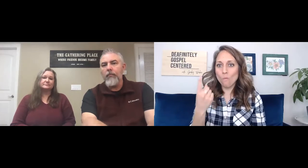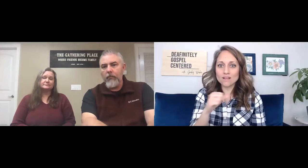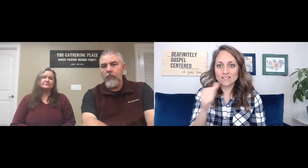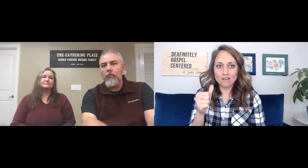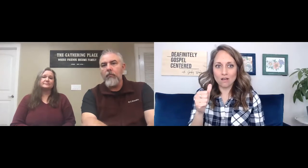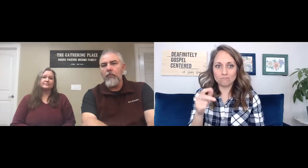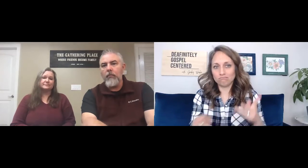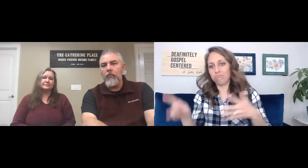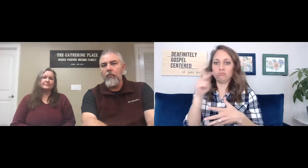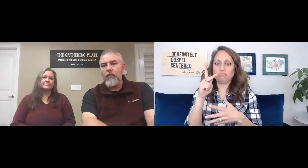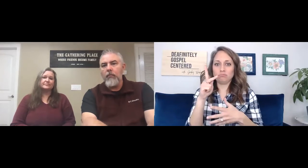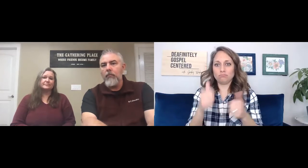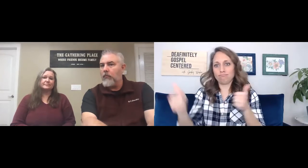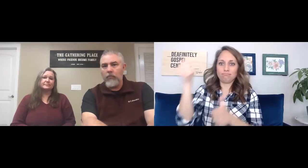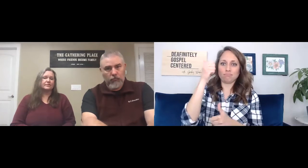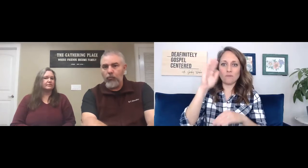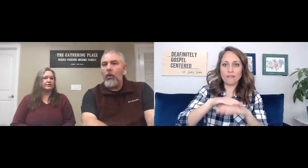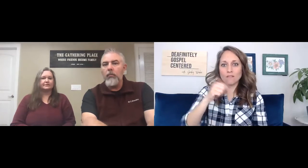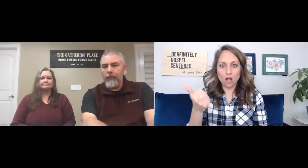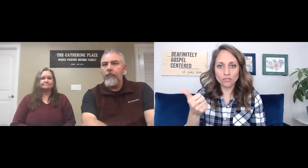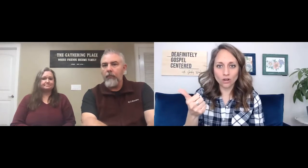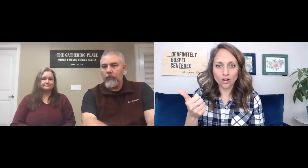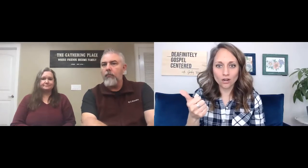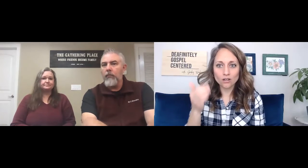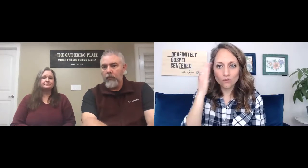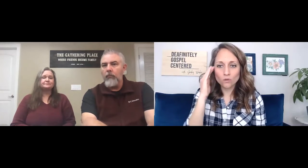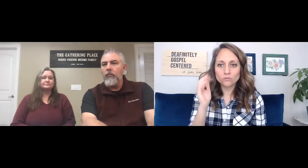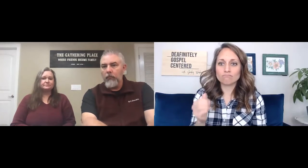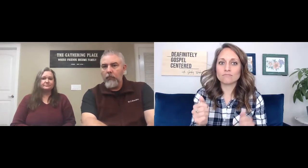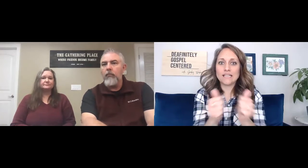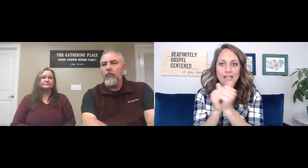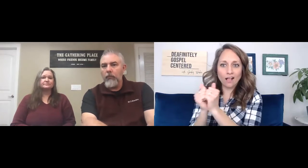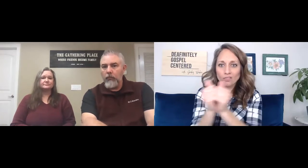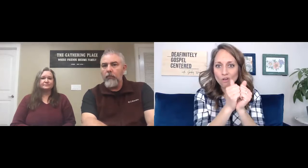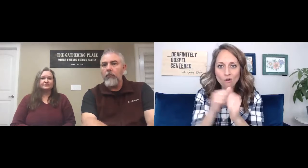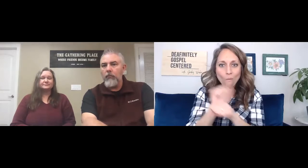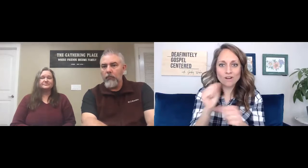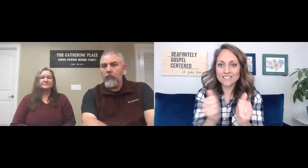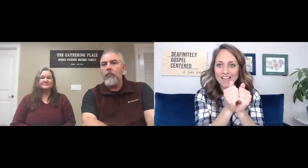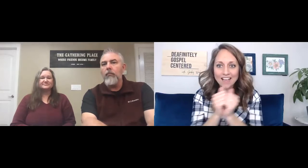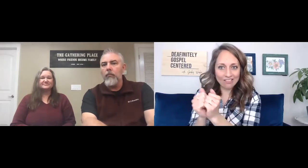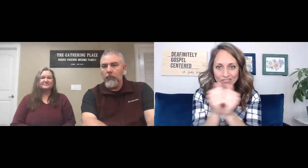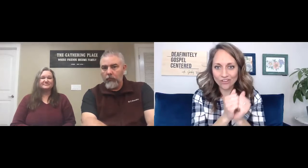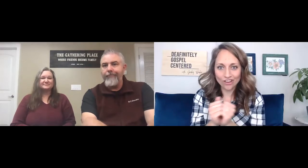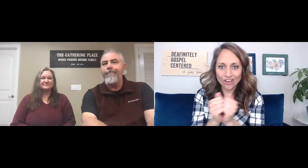One is not valued more than the other, but together, we are